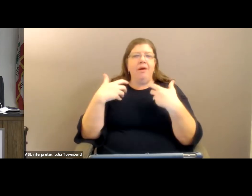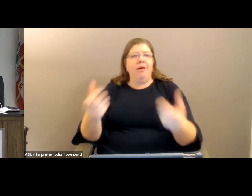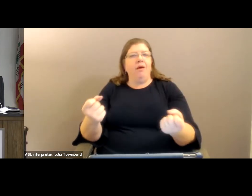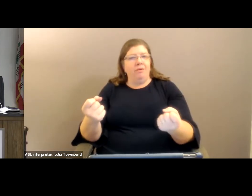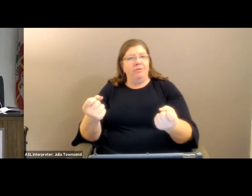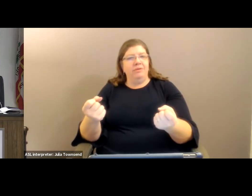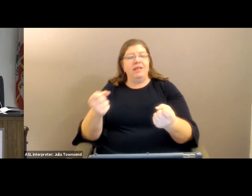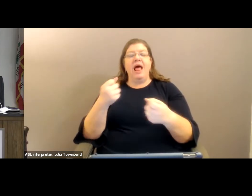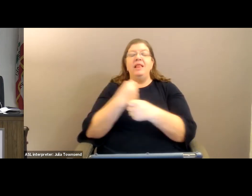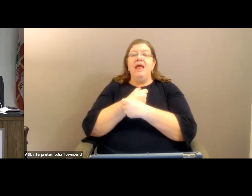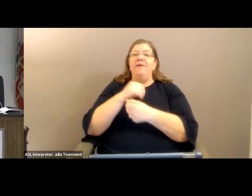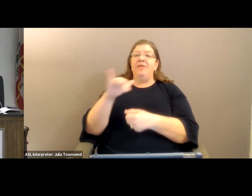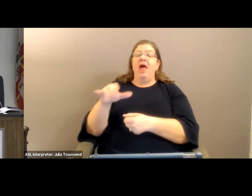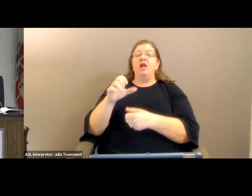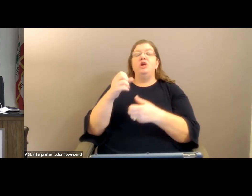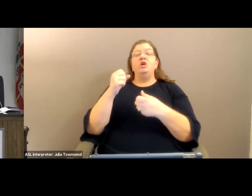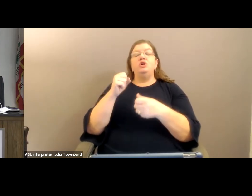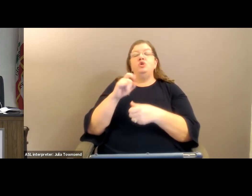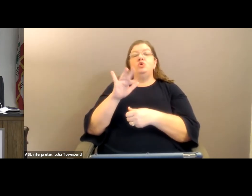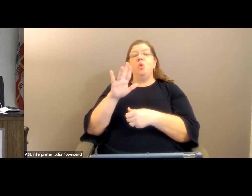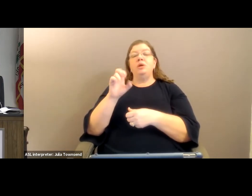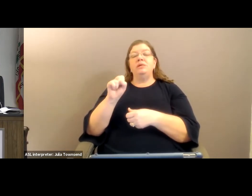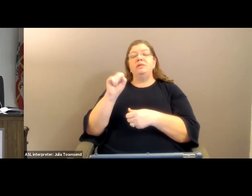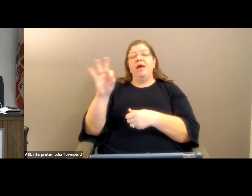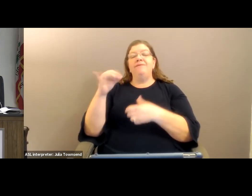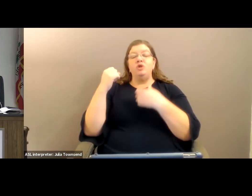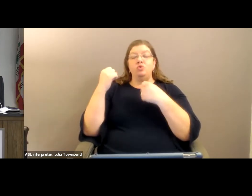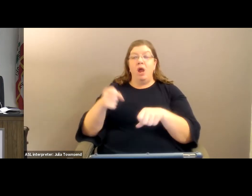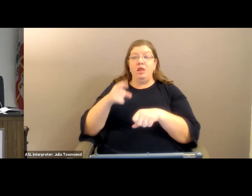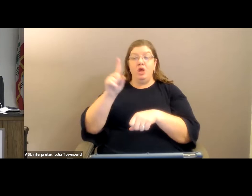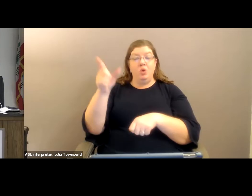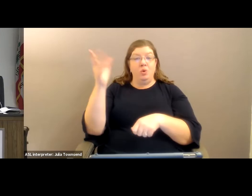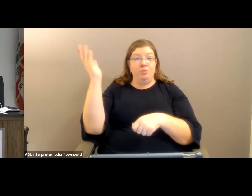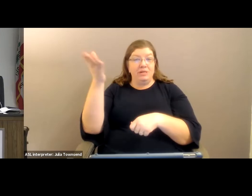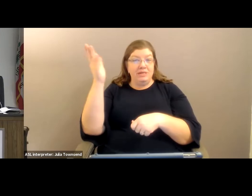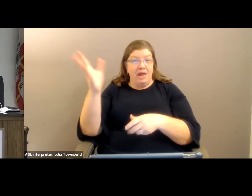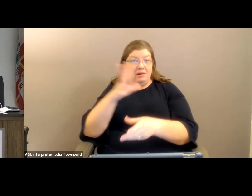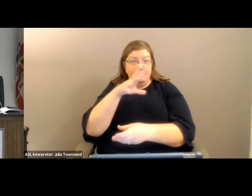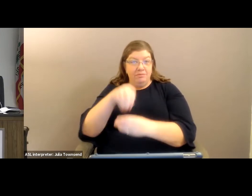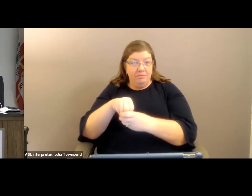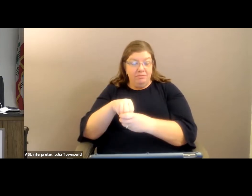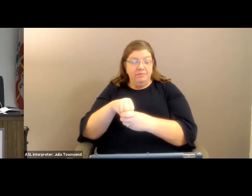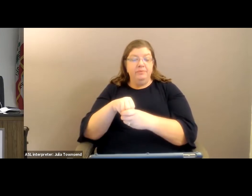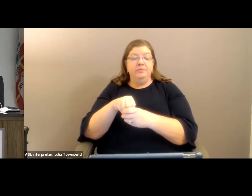strength that you presented in your presentation, and the,